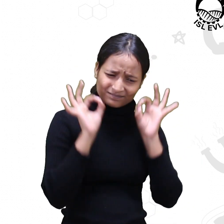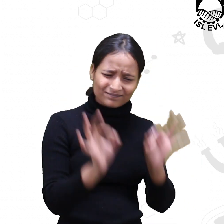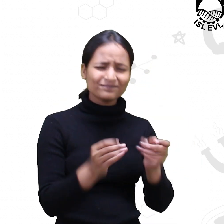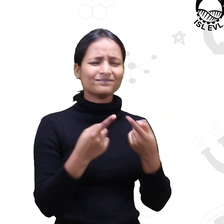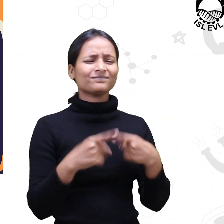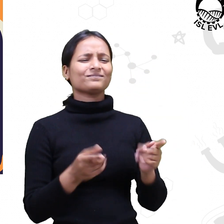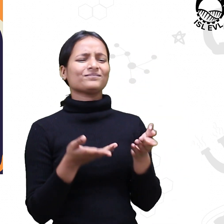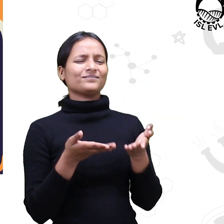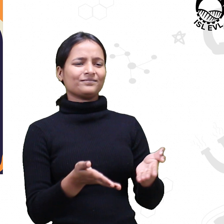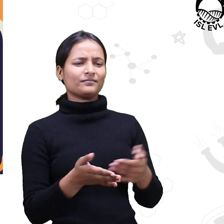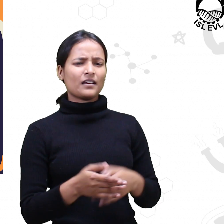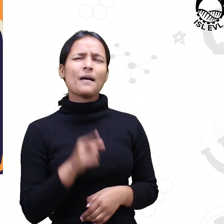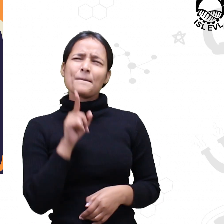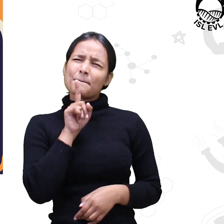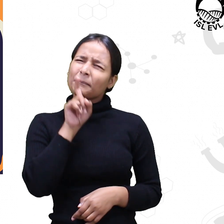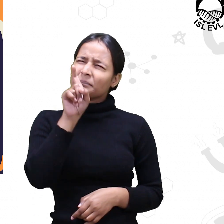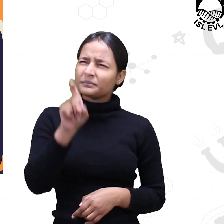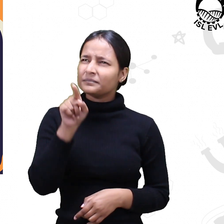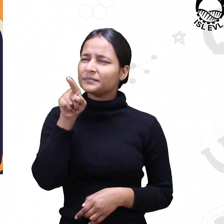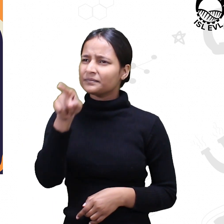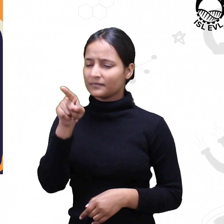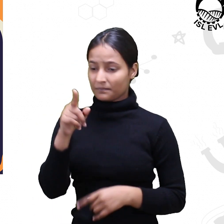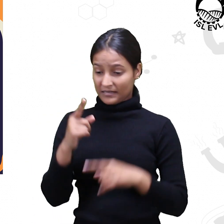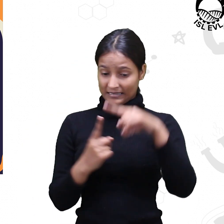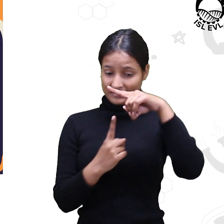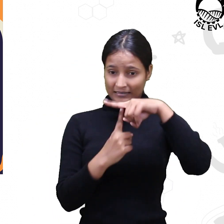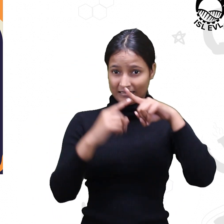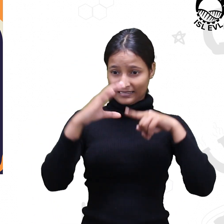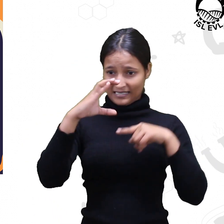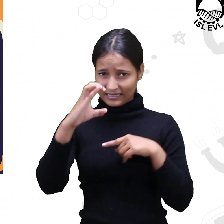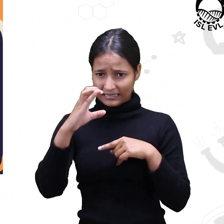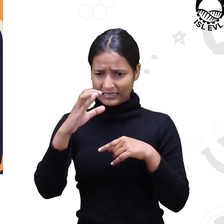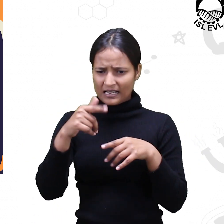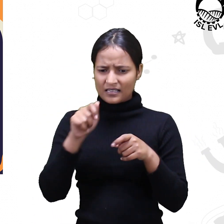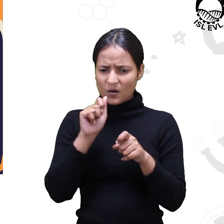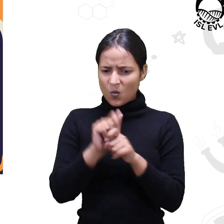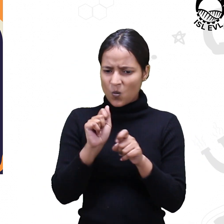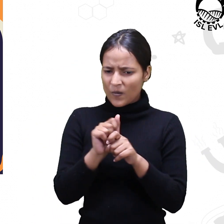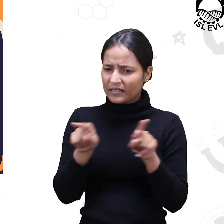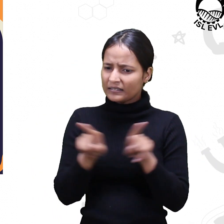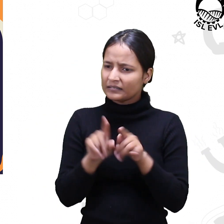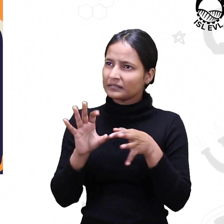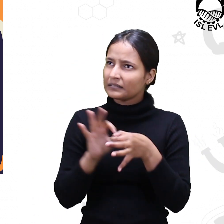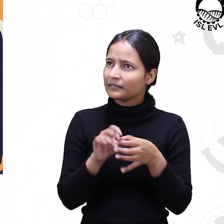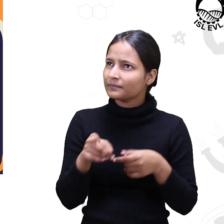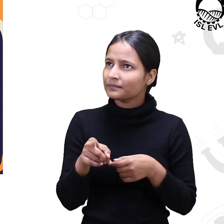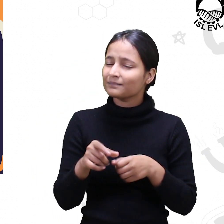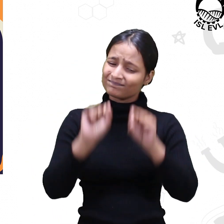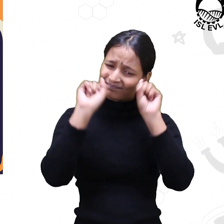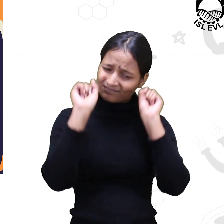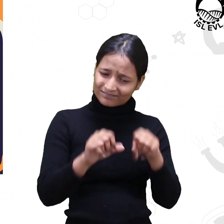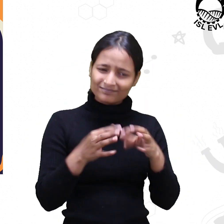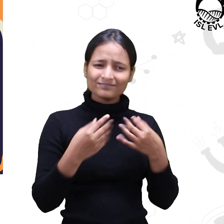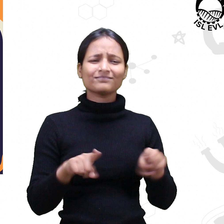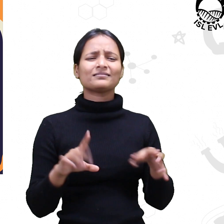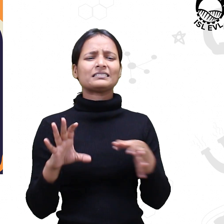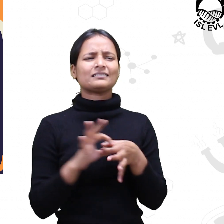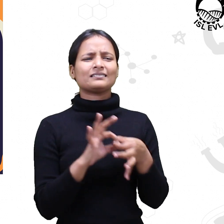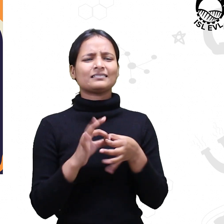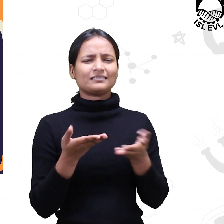Karthik. Also, the transient cartilage works, right? Yes, Shri, you are on the right track. There is one